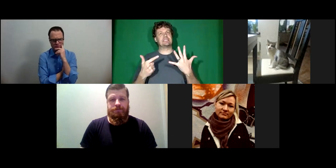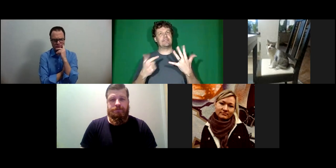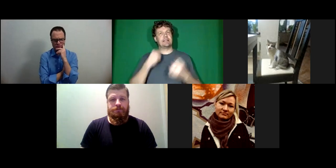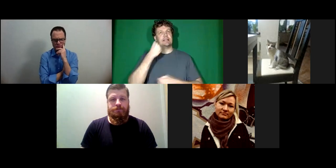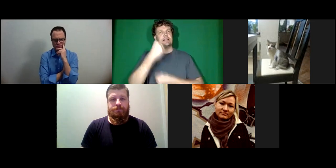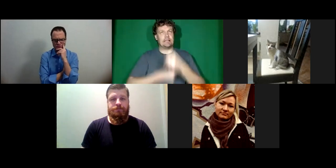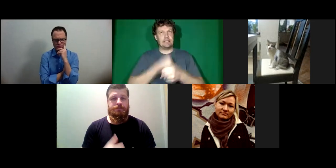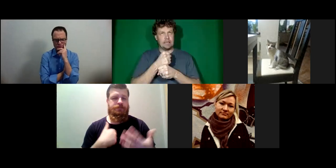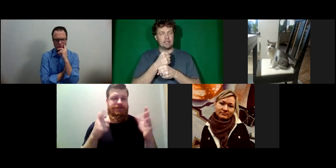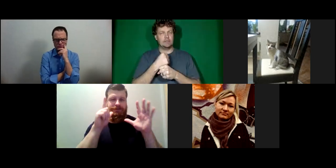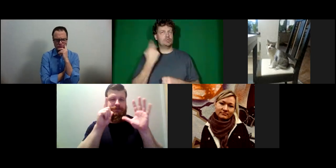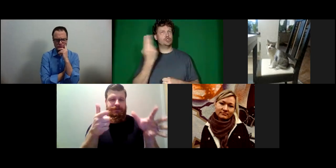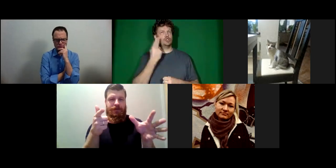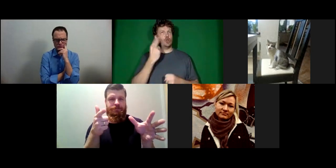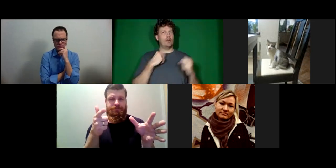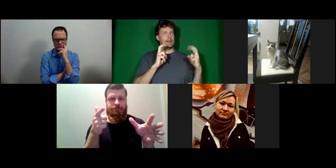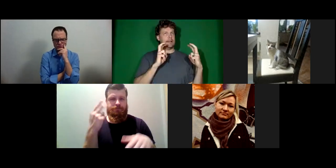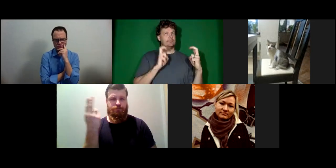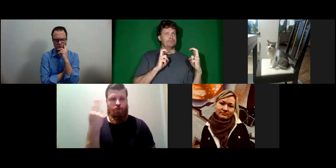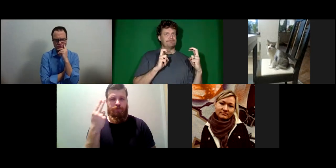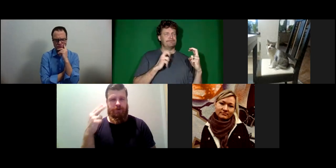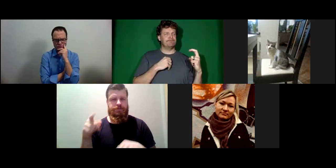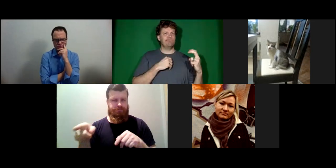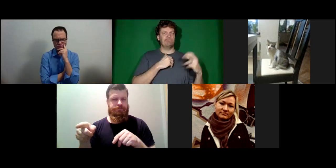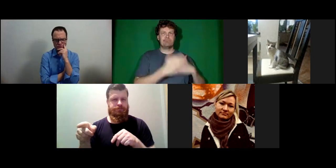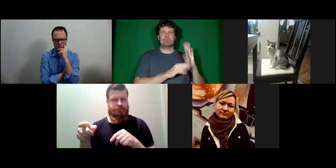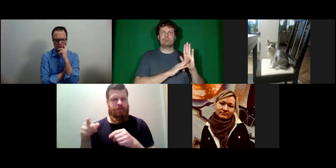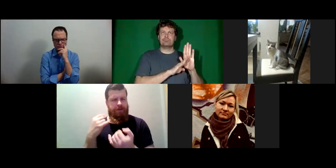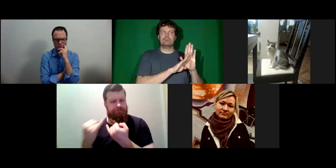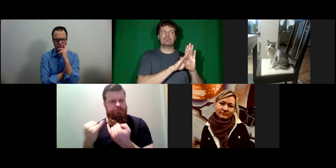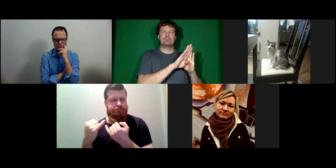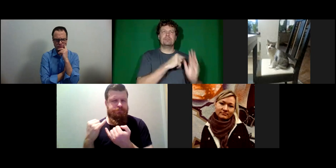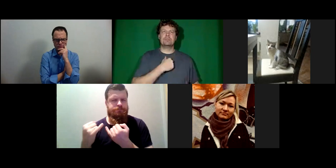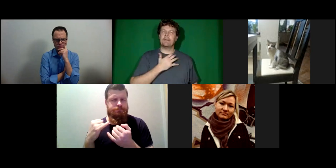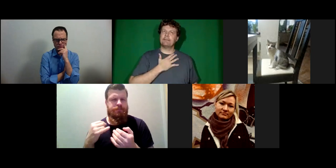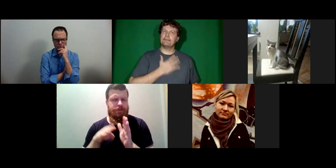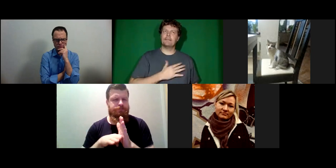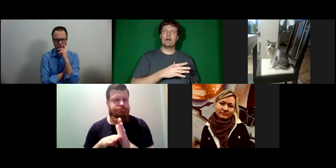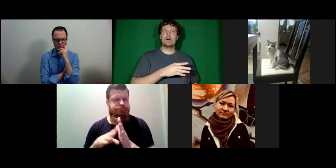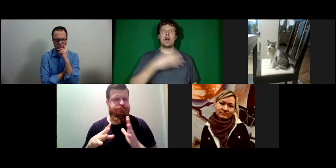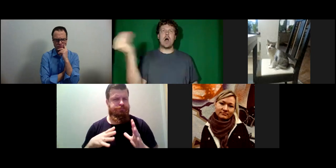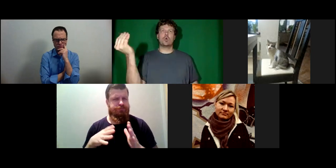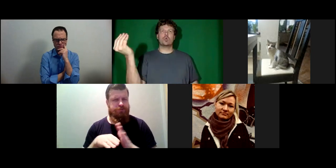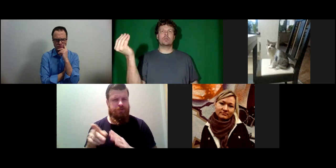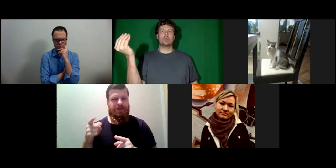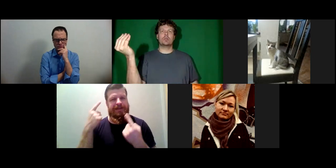Who supported you during those 7 years in all those different teams? Was it the managers or who did you get most of your support from?